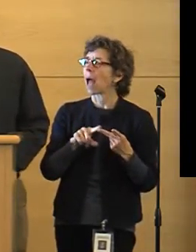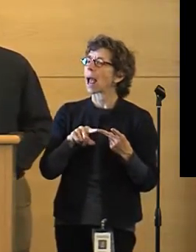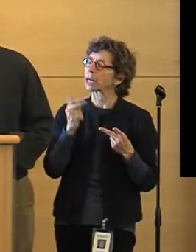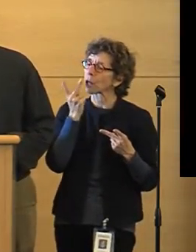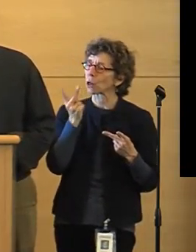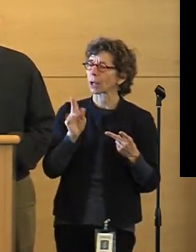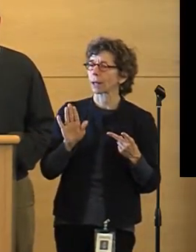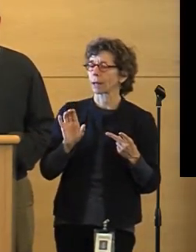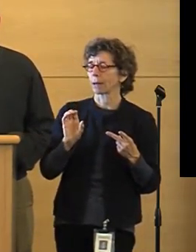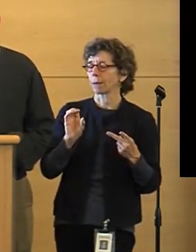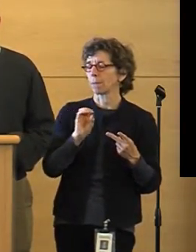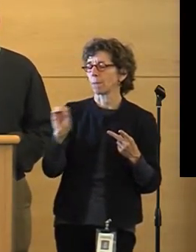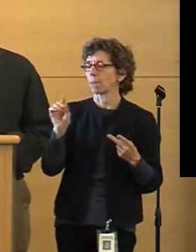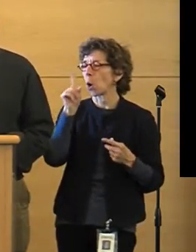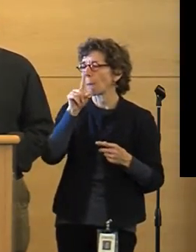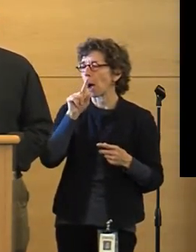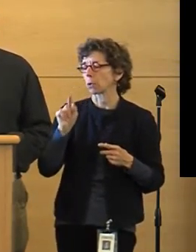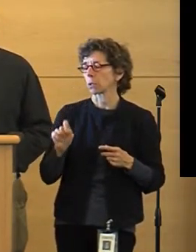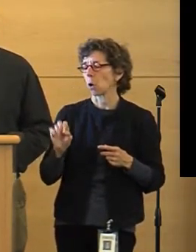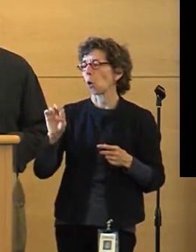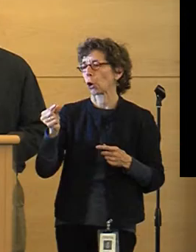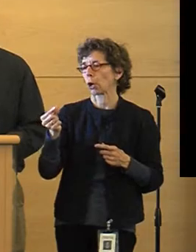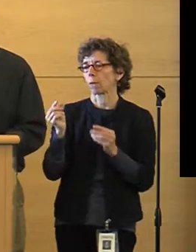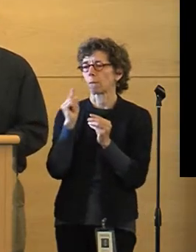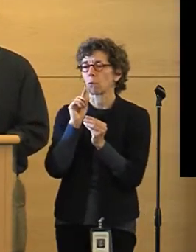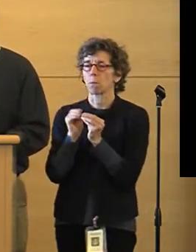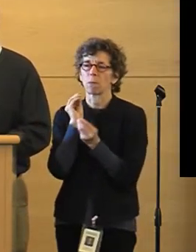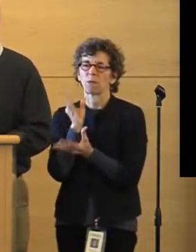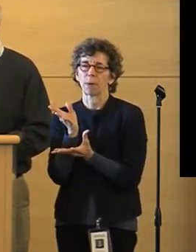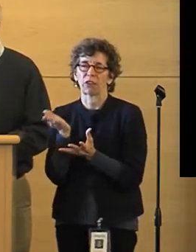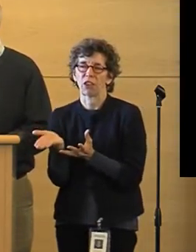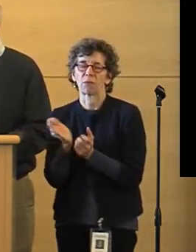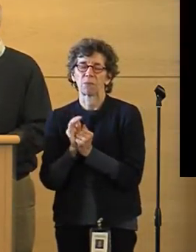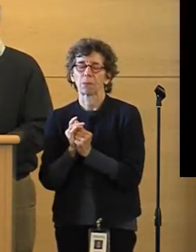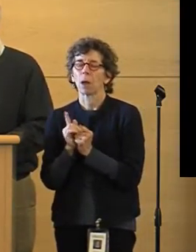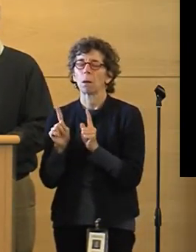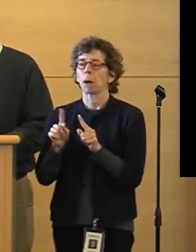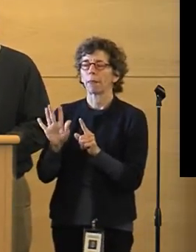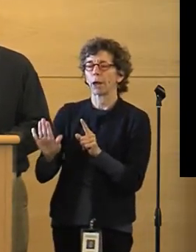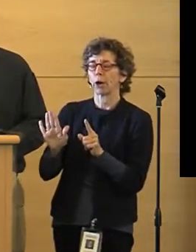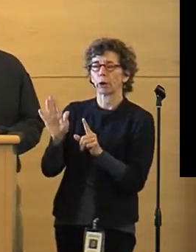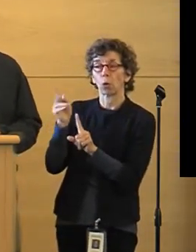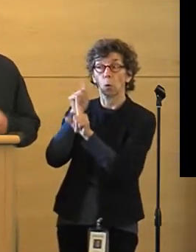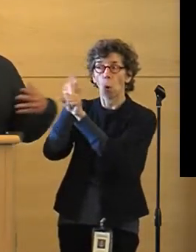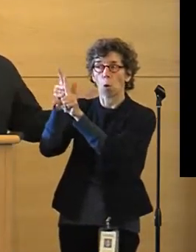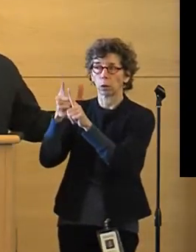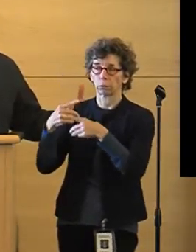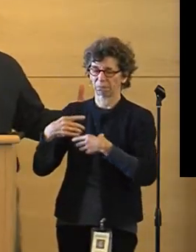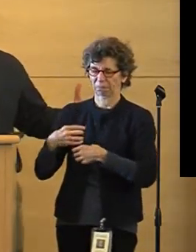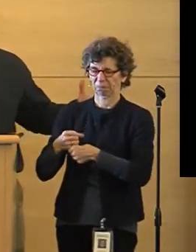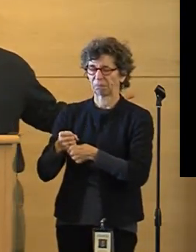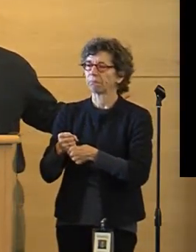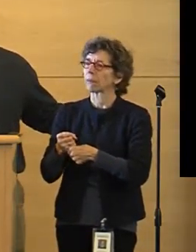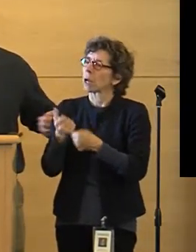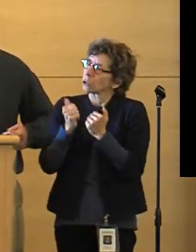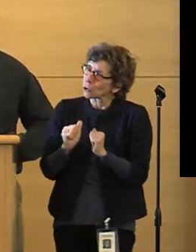anywhere, if you're on social networks, on Twitter, Facebook, anywhere where you can use a hashtag, use the no mouse hashtag.